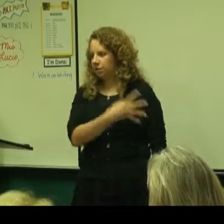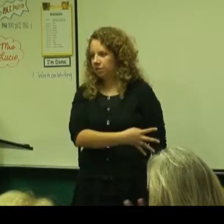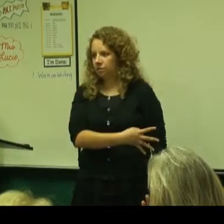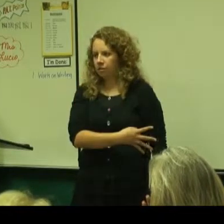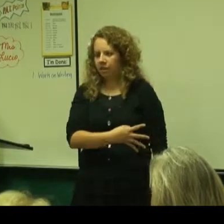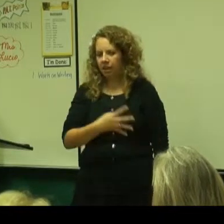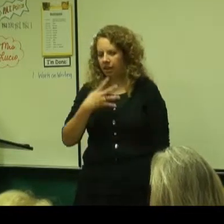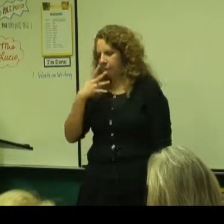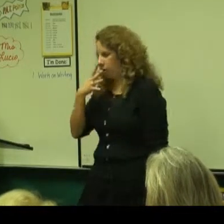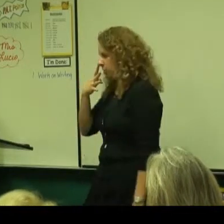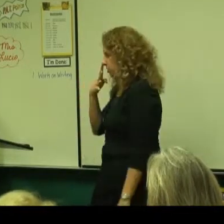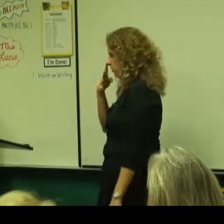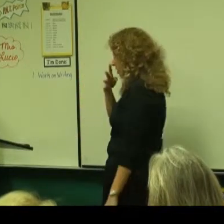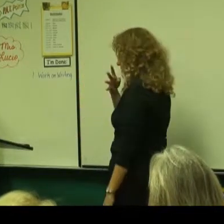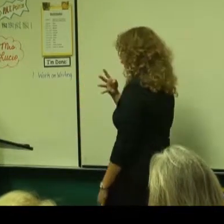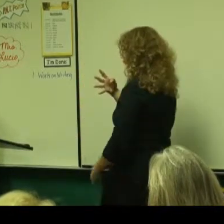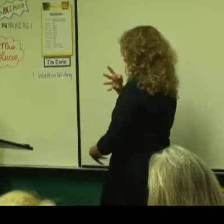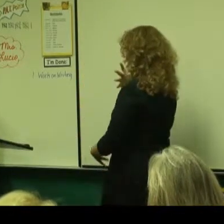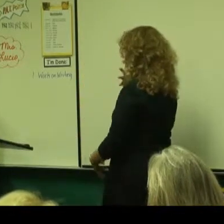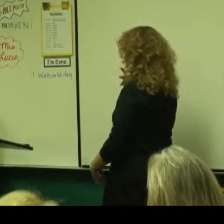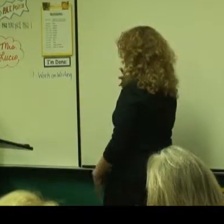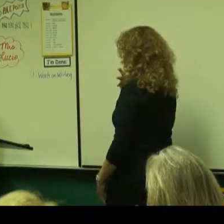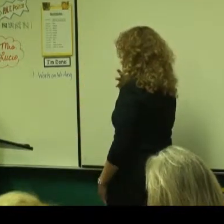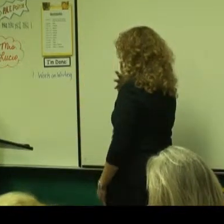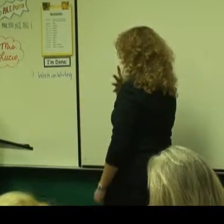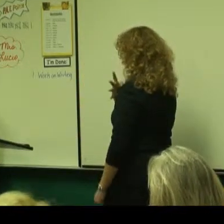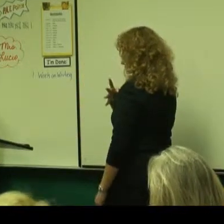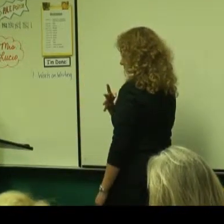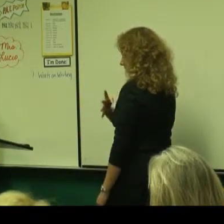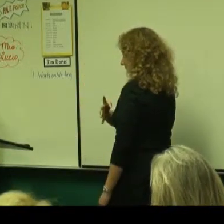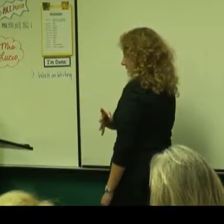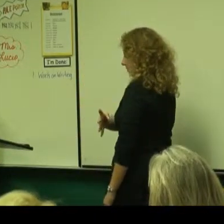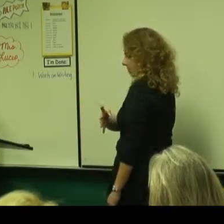Ignore. And I'm almost doing it just like it's still facing me the whole time.